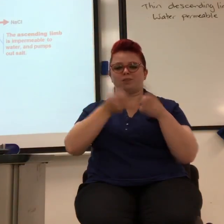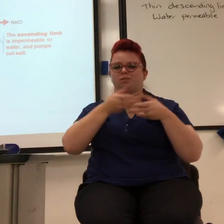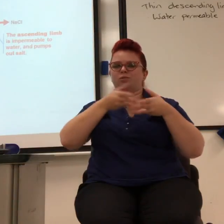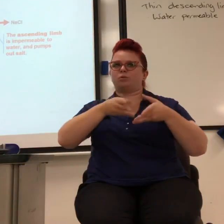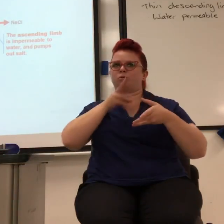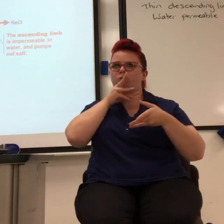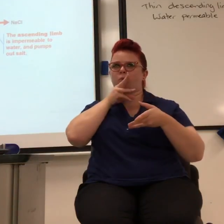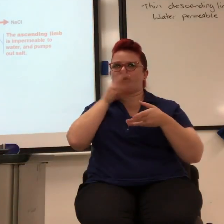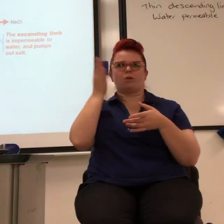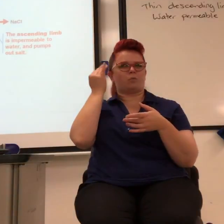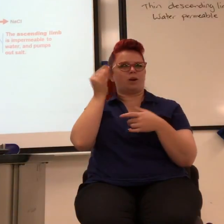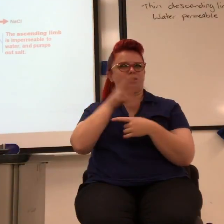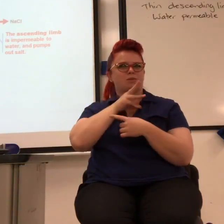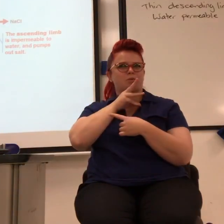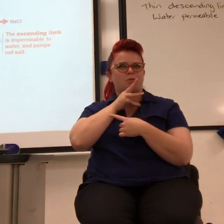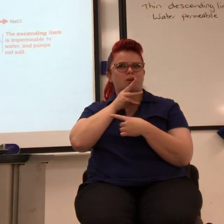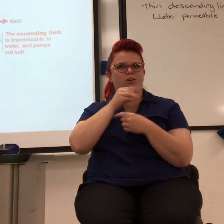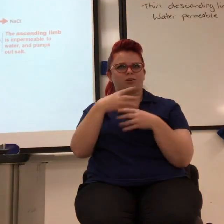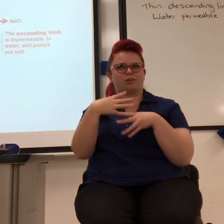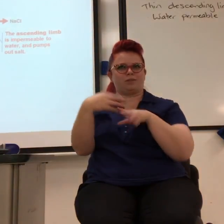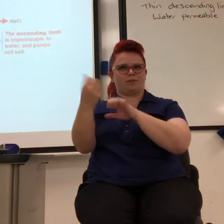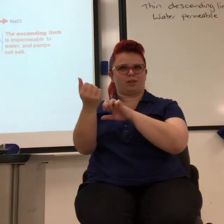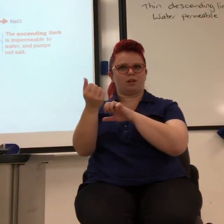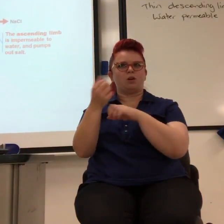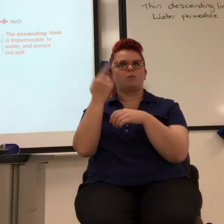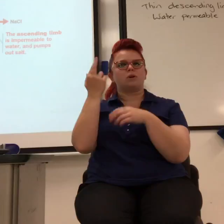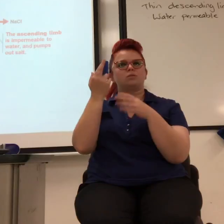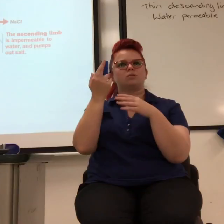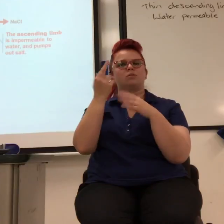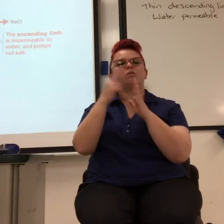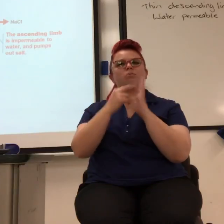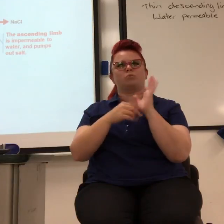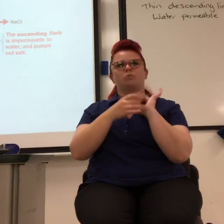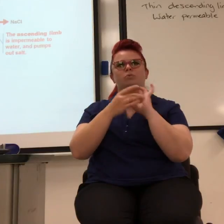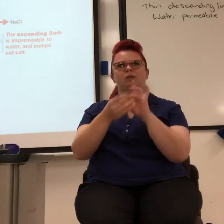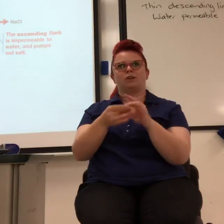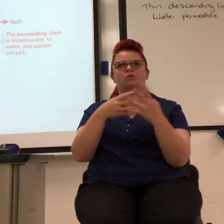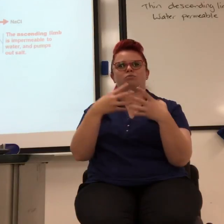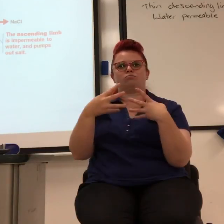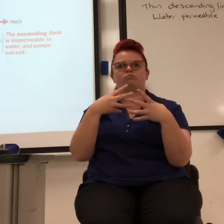Why would it be losing water? What are the rules of osmosis? Look at the interstitium.